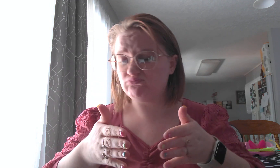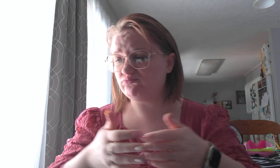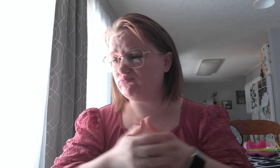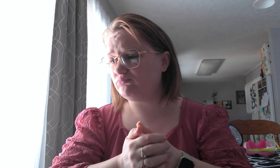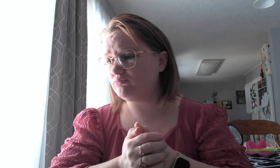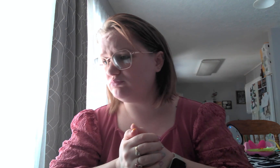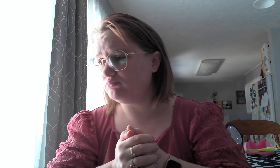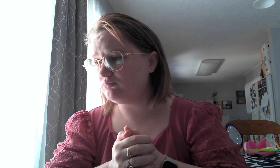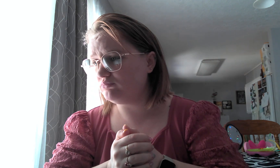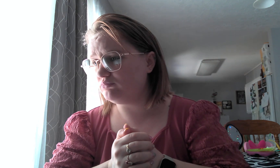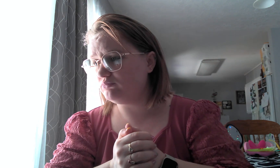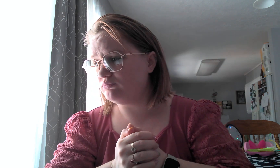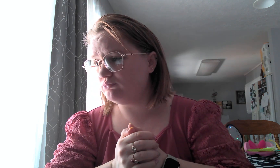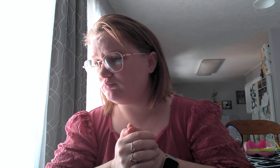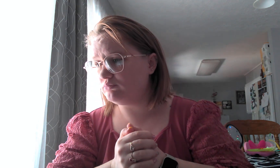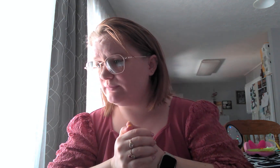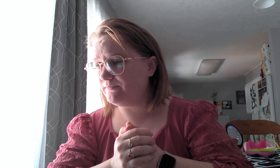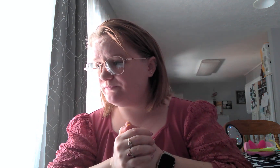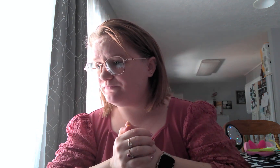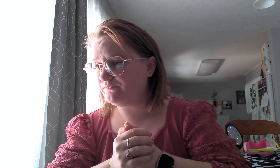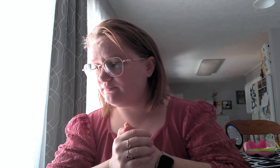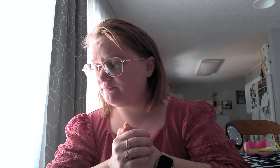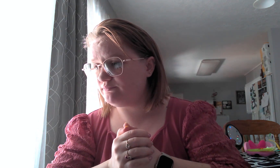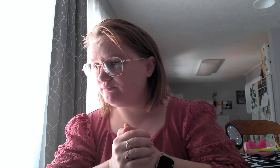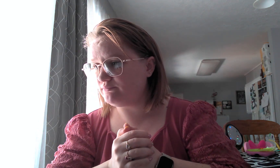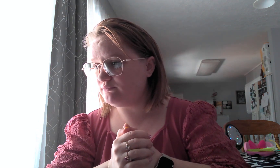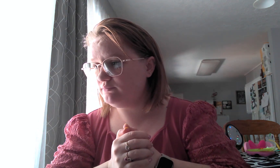and spot the differences, show that there's always a way.